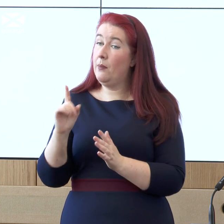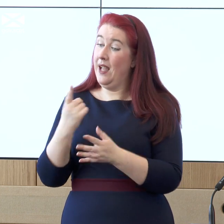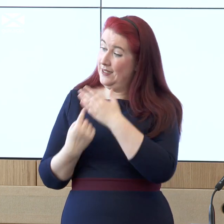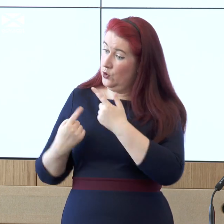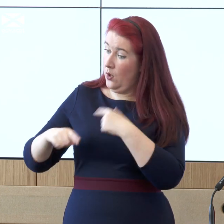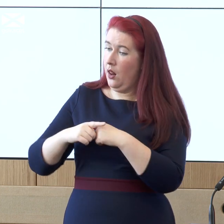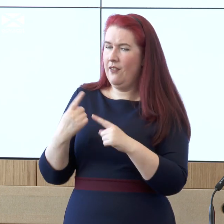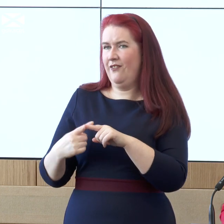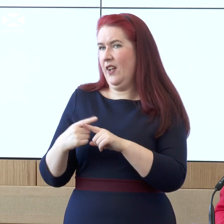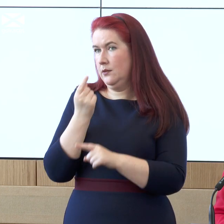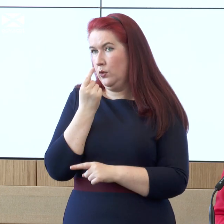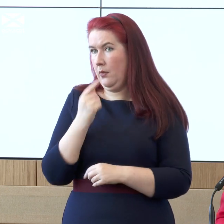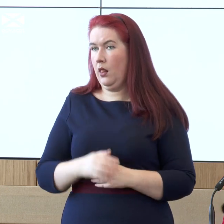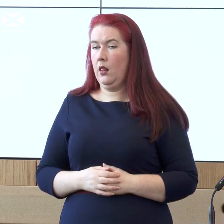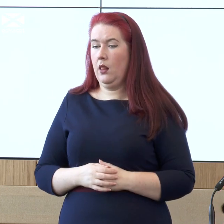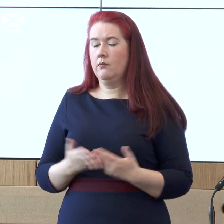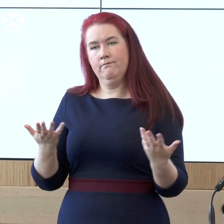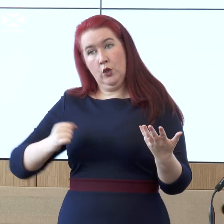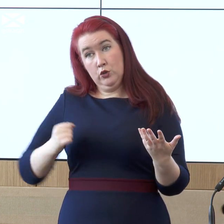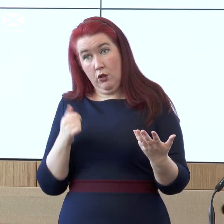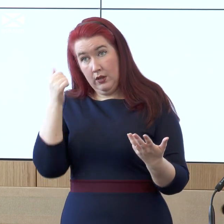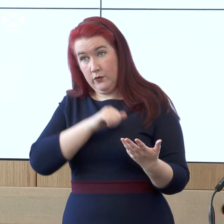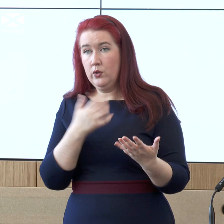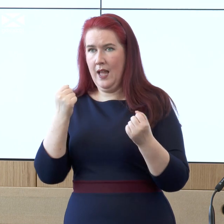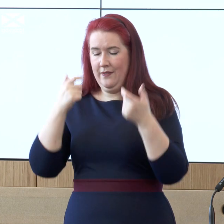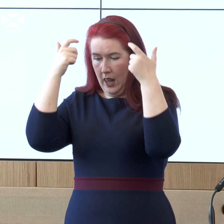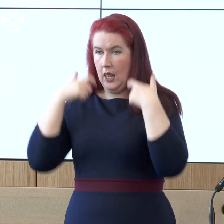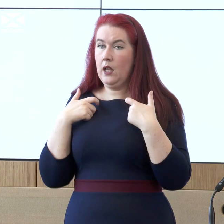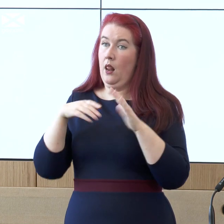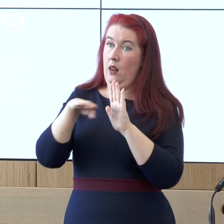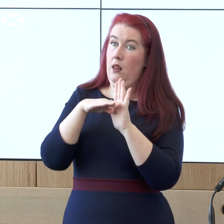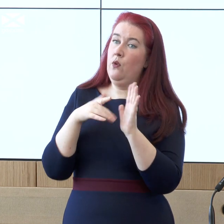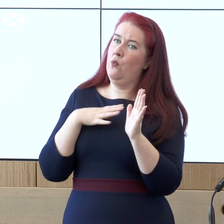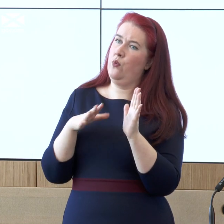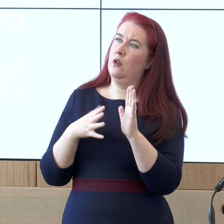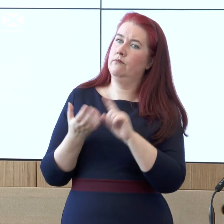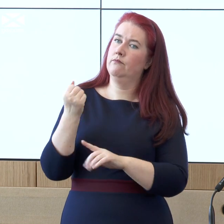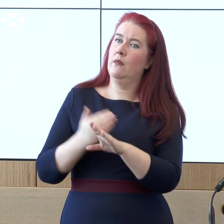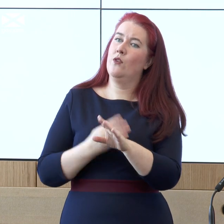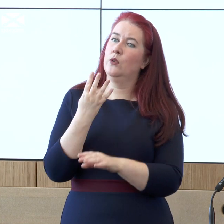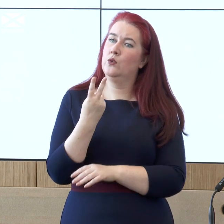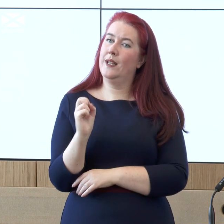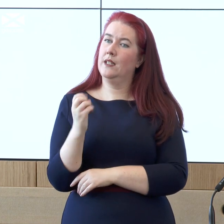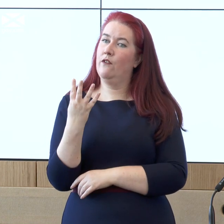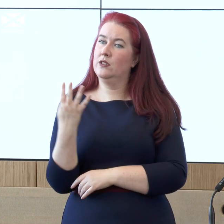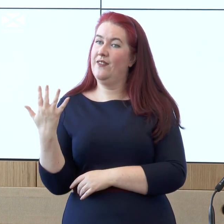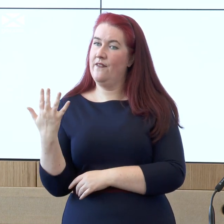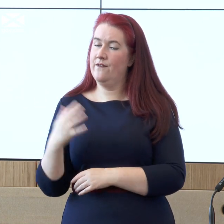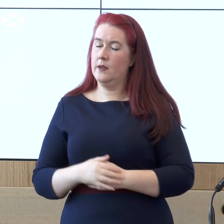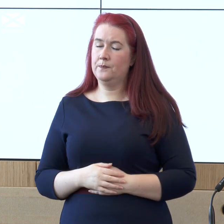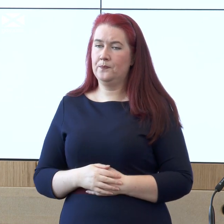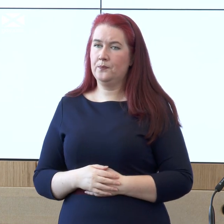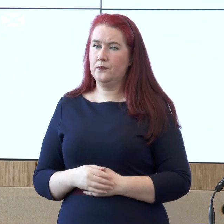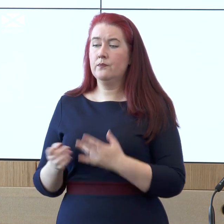possible. Scotland, of course, is legally committed to doing so by 2045. Along with my fellow co-chairs